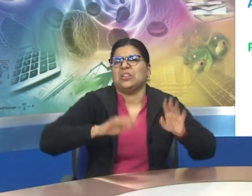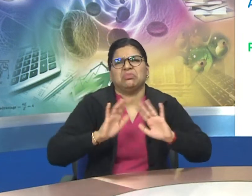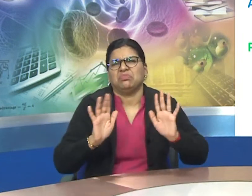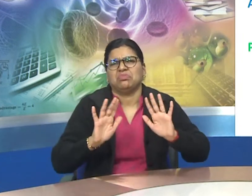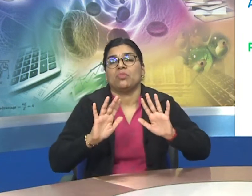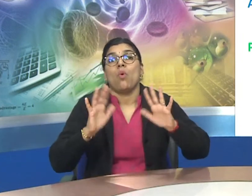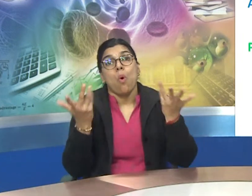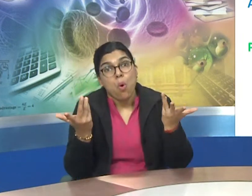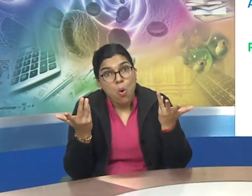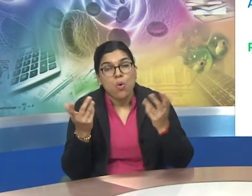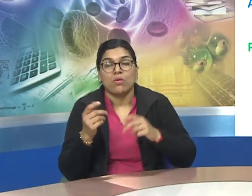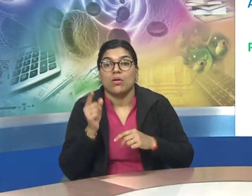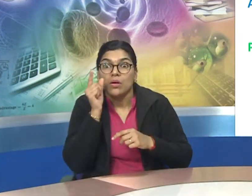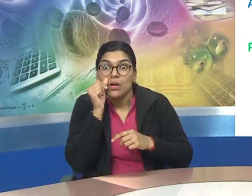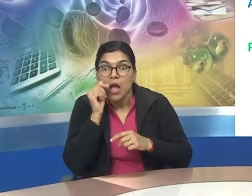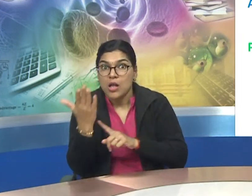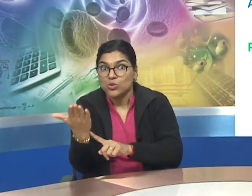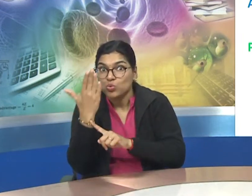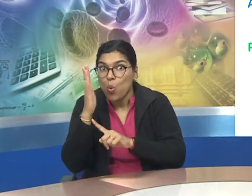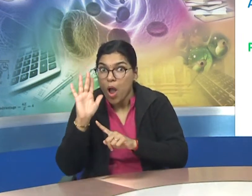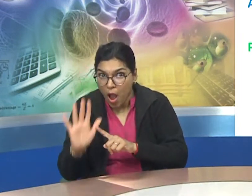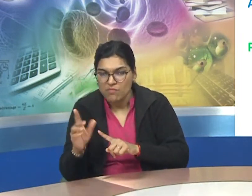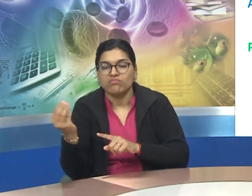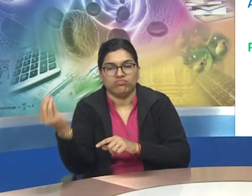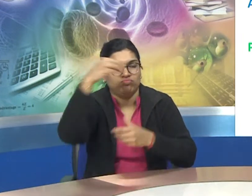which was there in the active statement